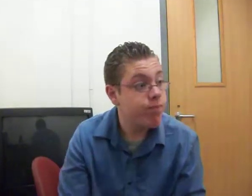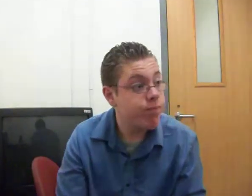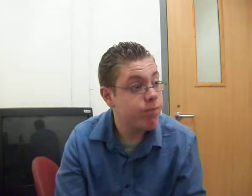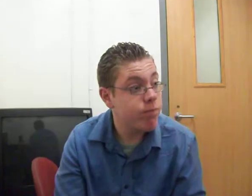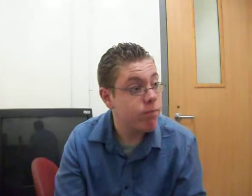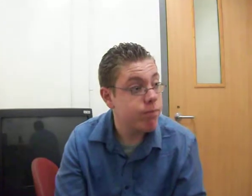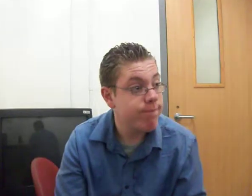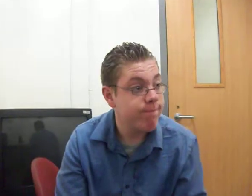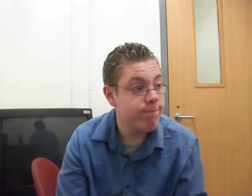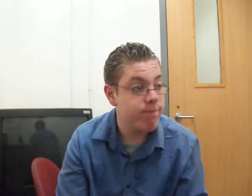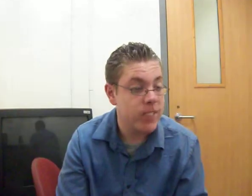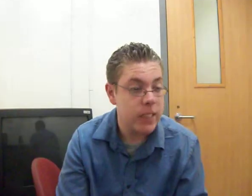I can't sail directly there.